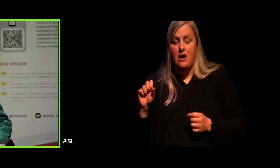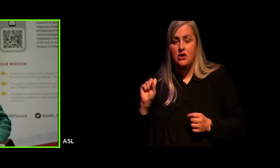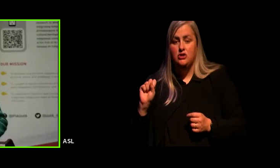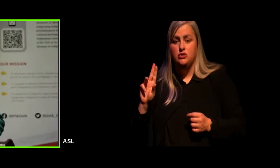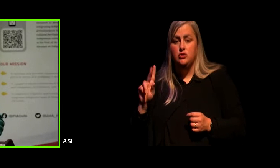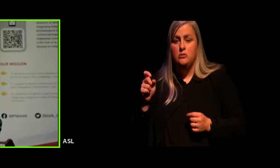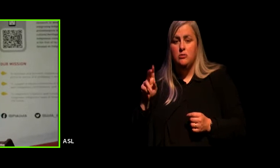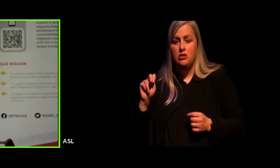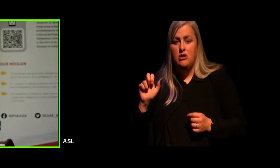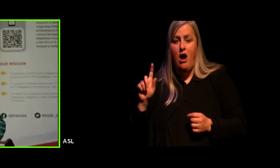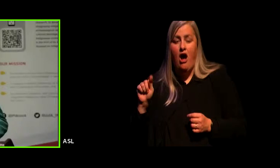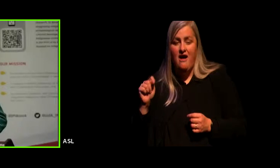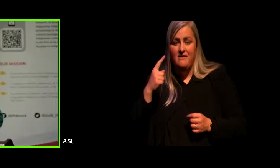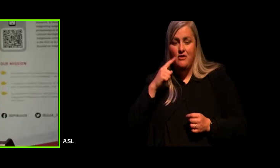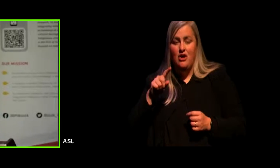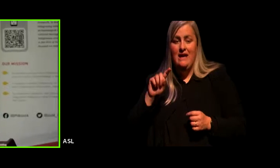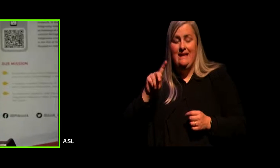the keynote presentation.